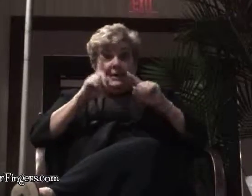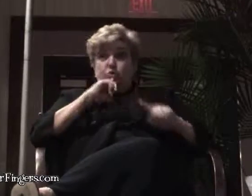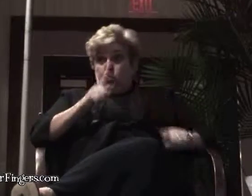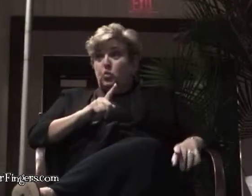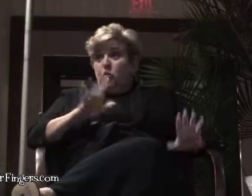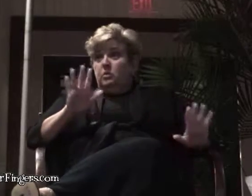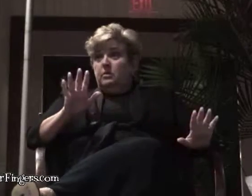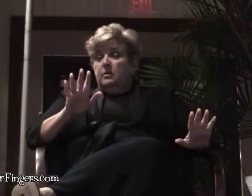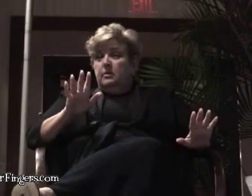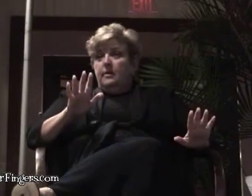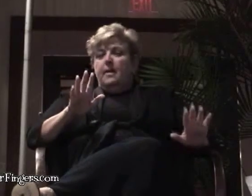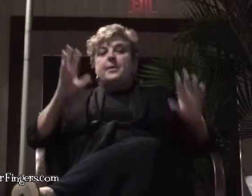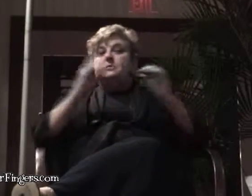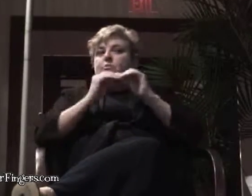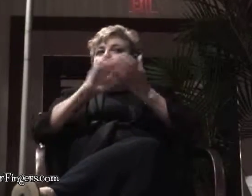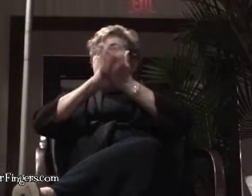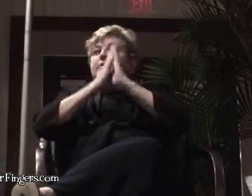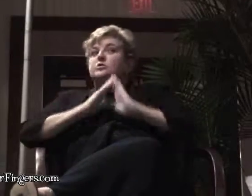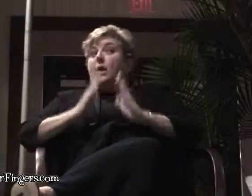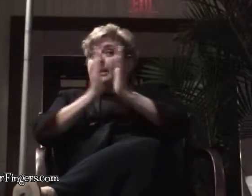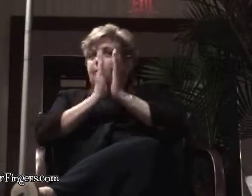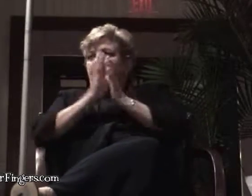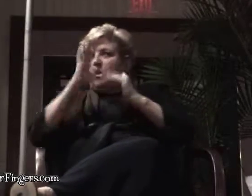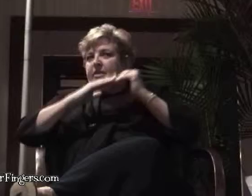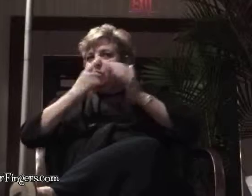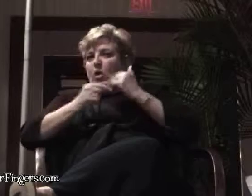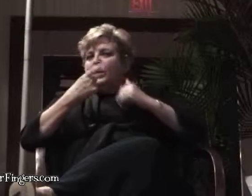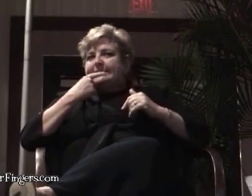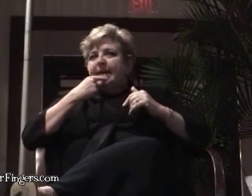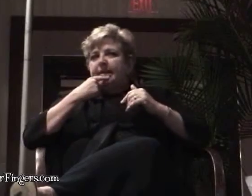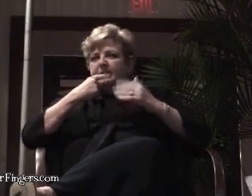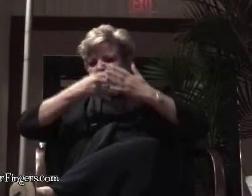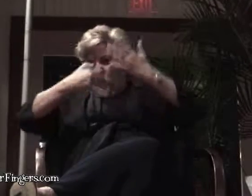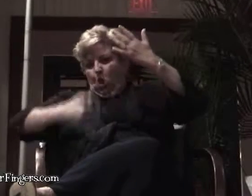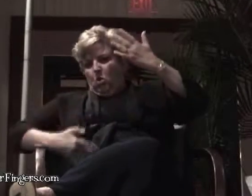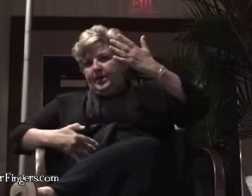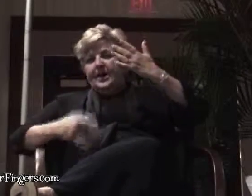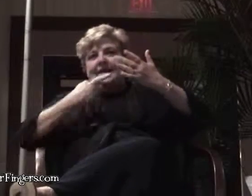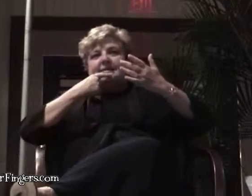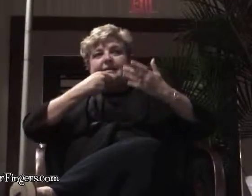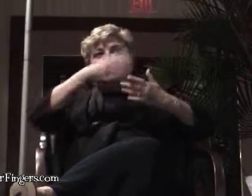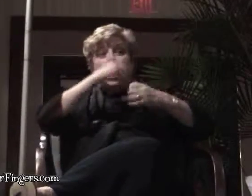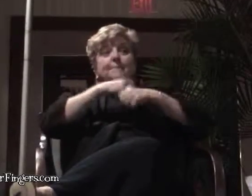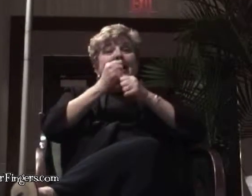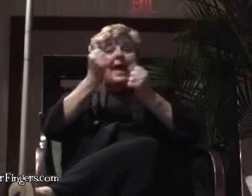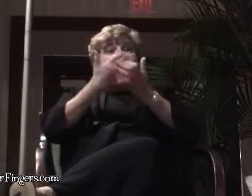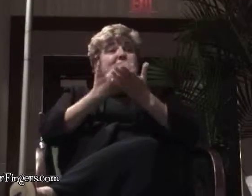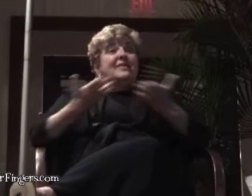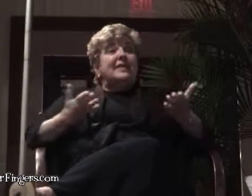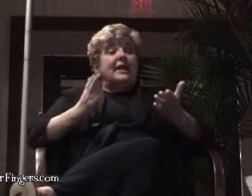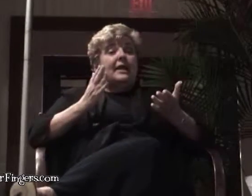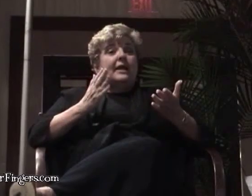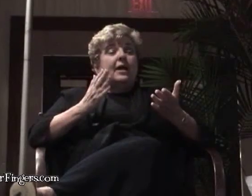than Serenity Prayer than what we say in meetings. And that long version of the Serenity Prayer says God will make everything right if we'll just completely give ourselves to